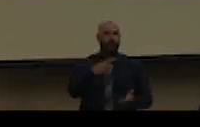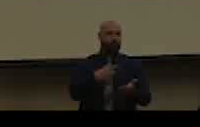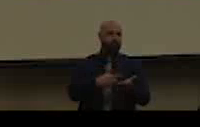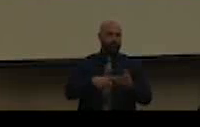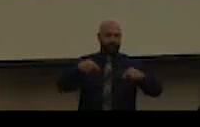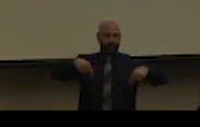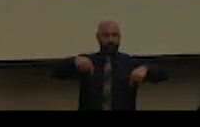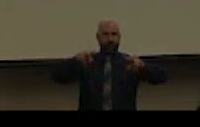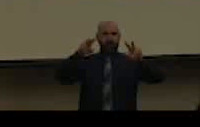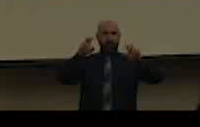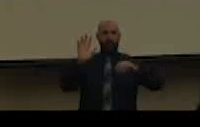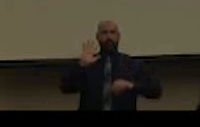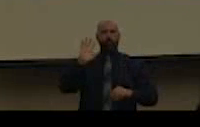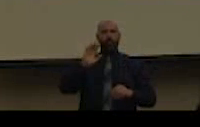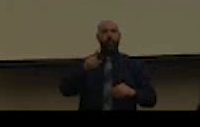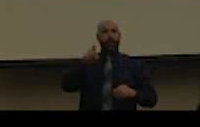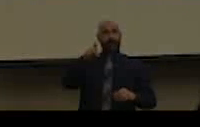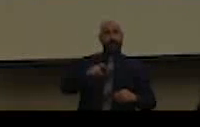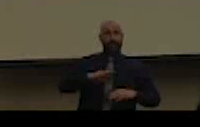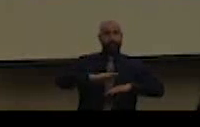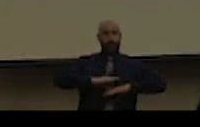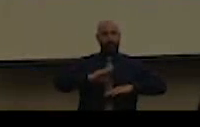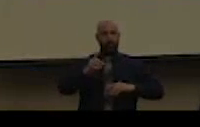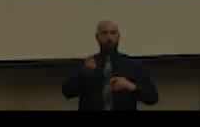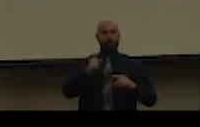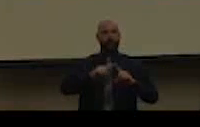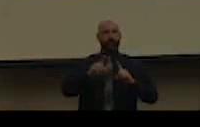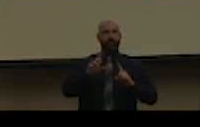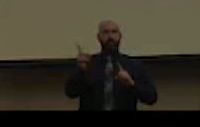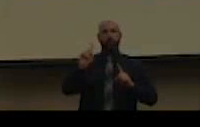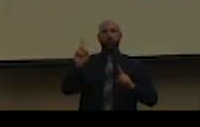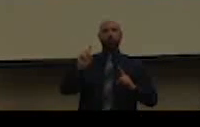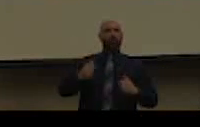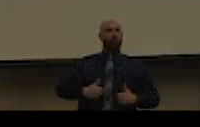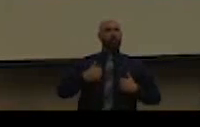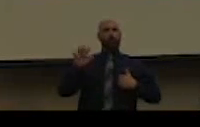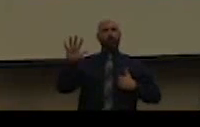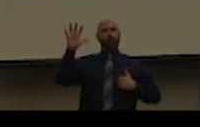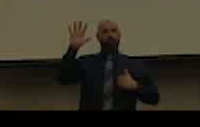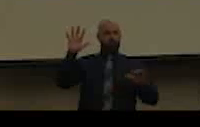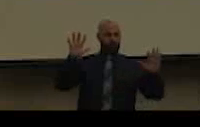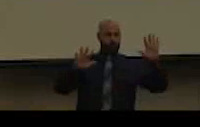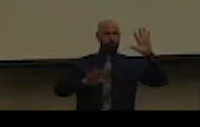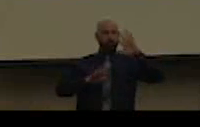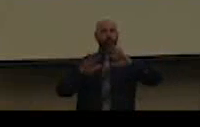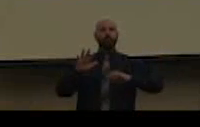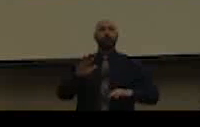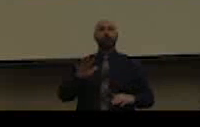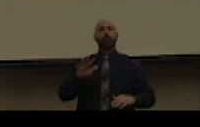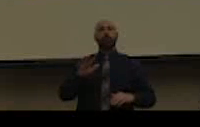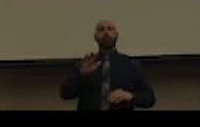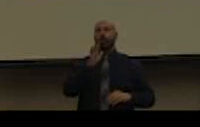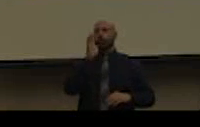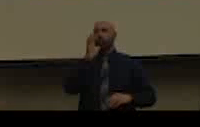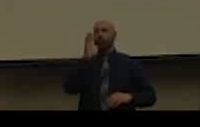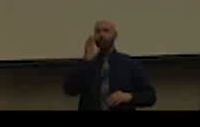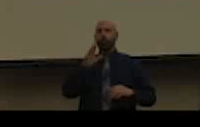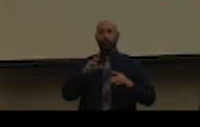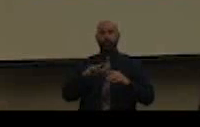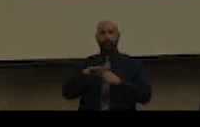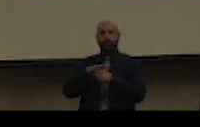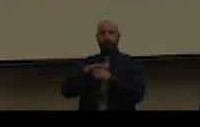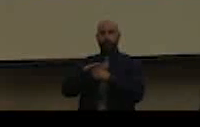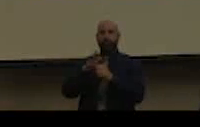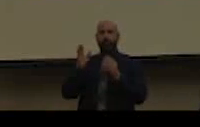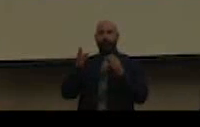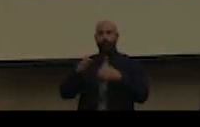look different depending on where you are in the state. I know that a rural district, the focus may not be